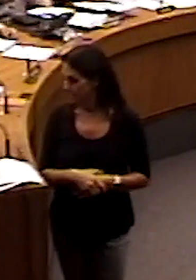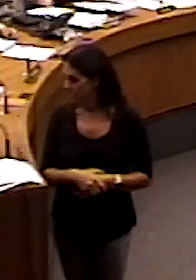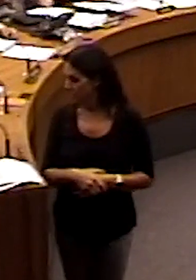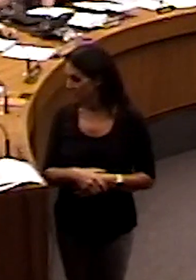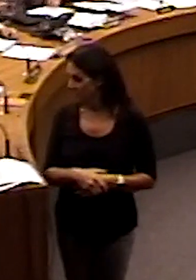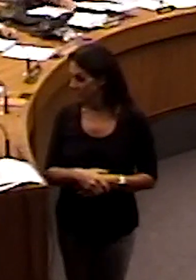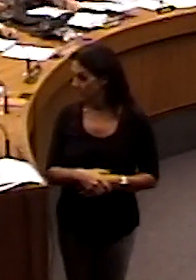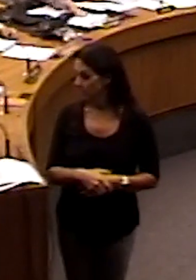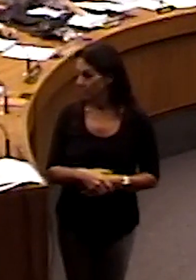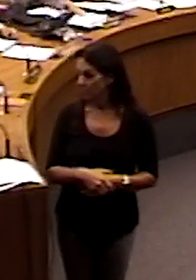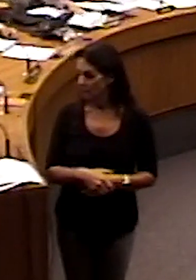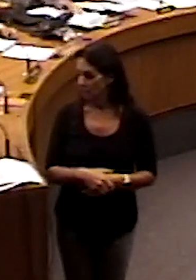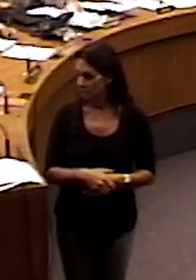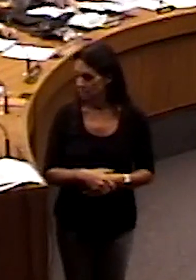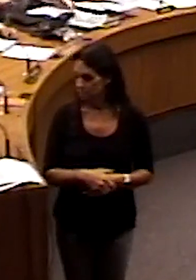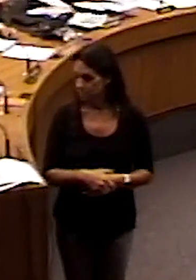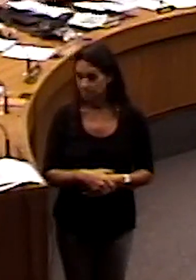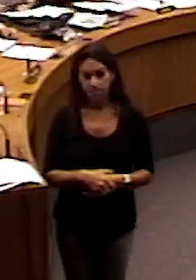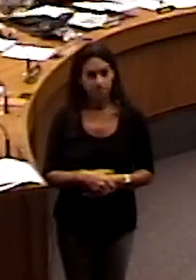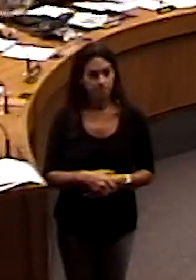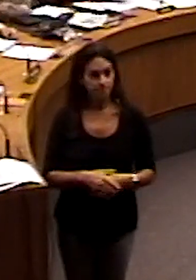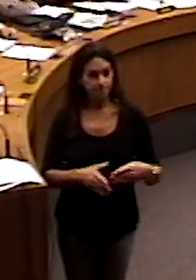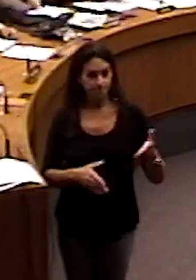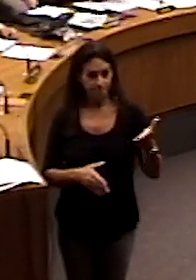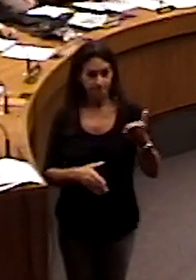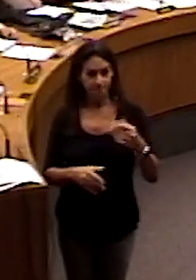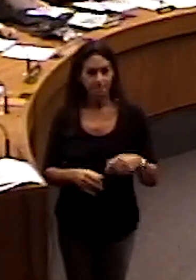Chief, you want to come up too?